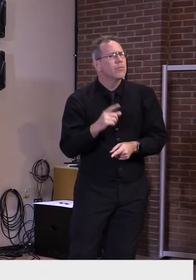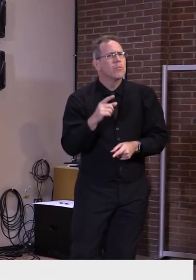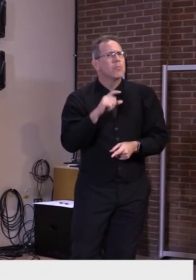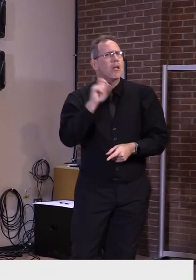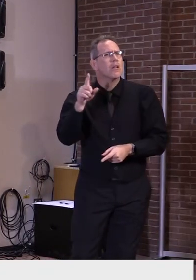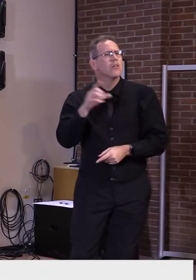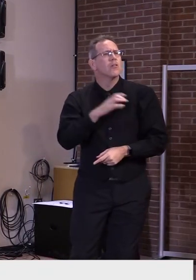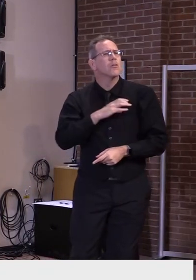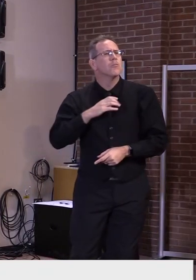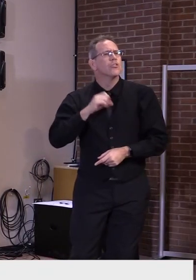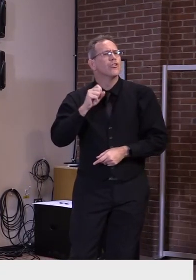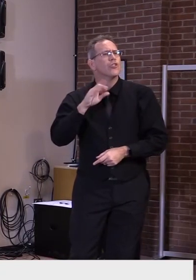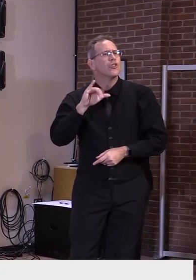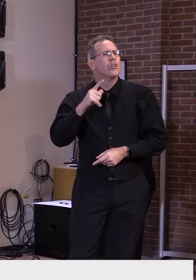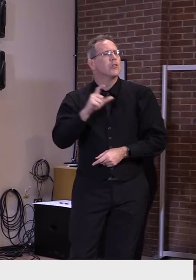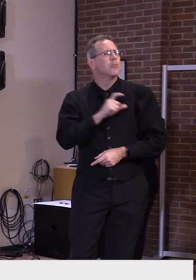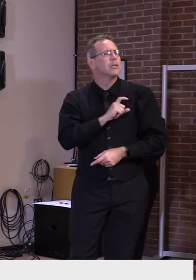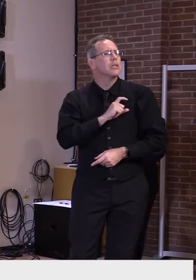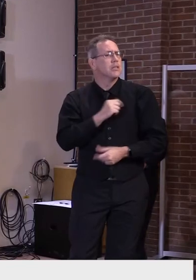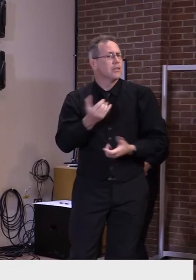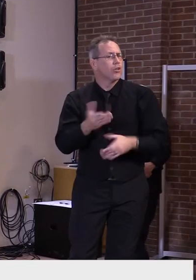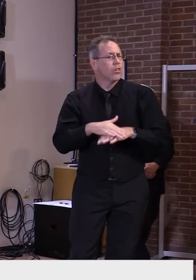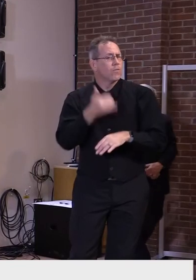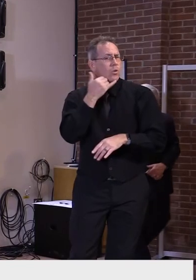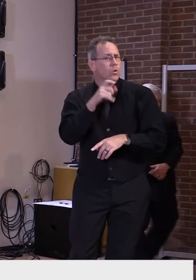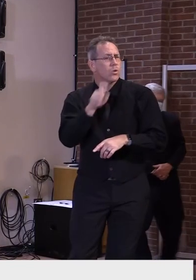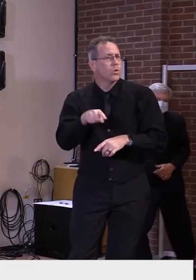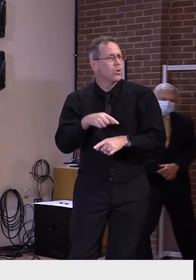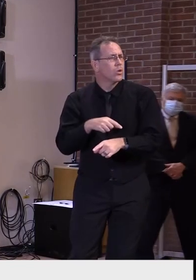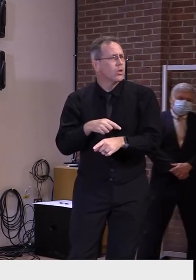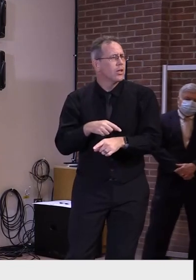He may be on. I'm not sure. I haven't heard from him today.